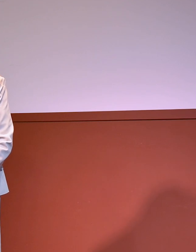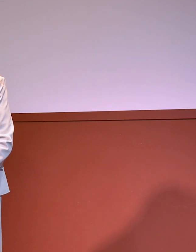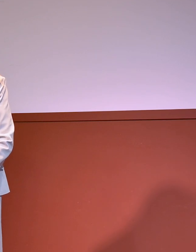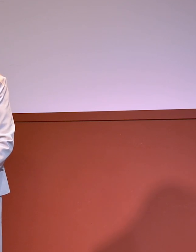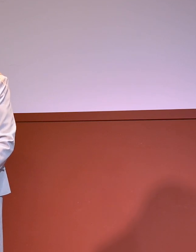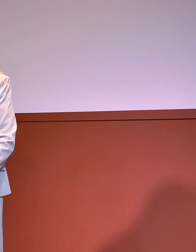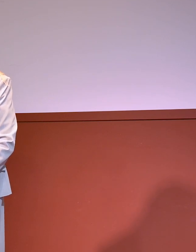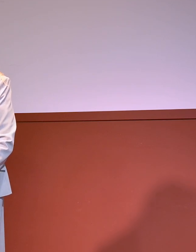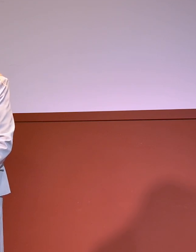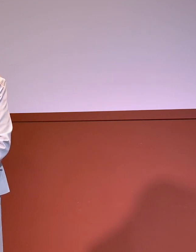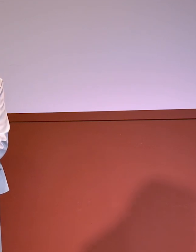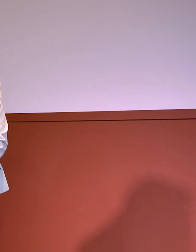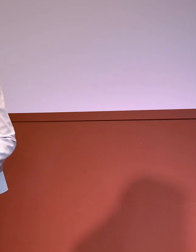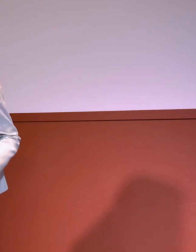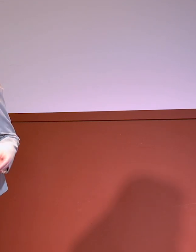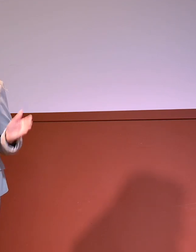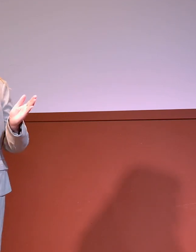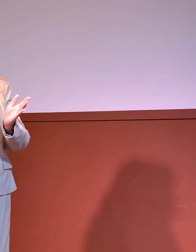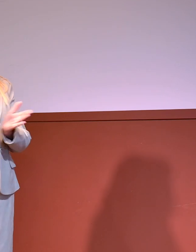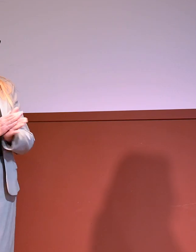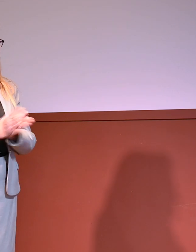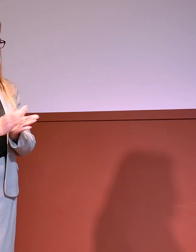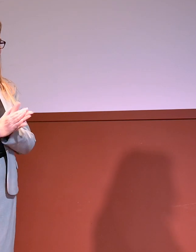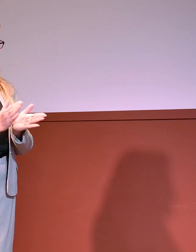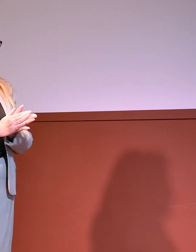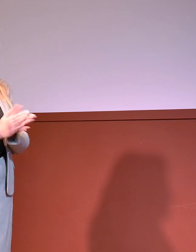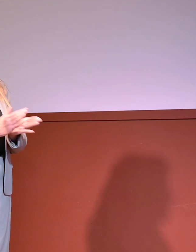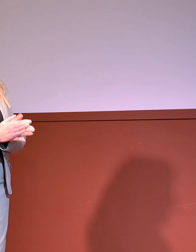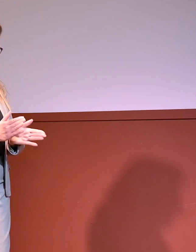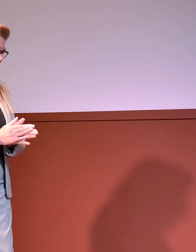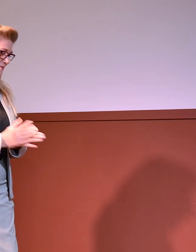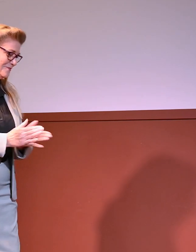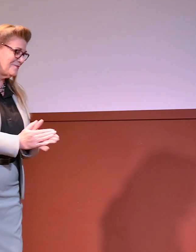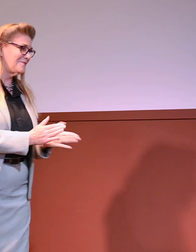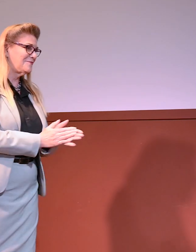in welcoming County Executive Kathleen Ball.